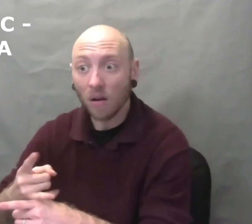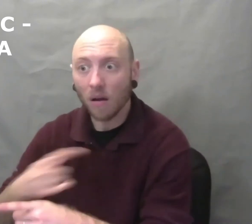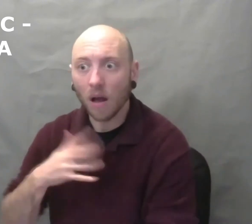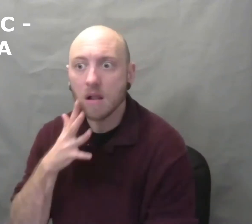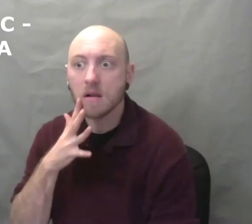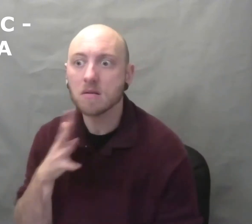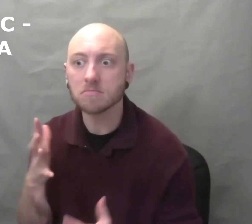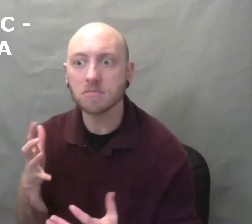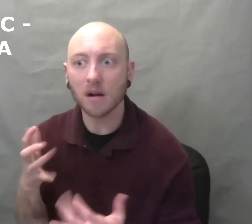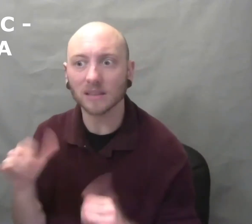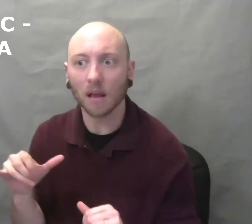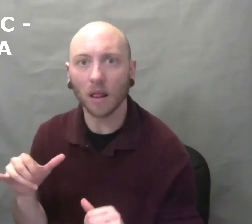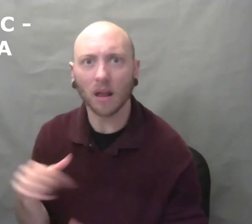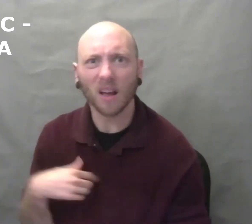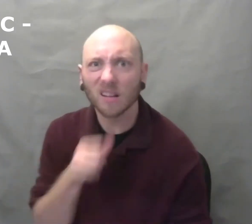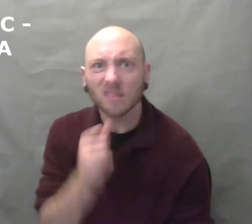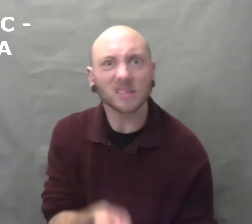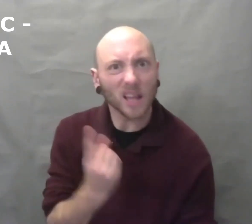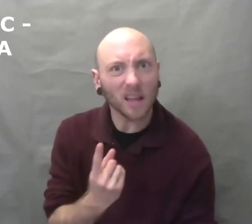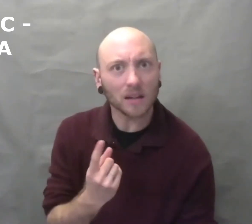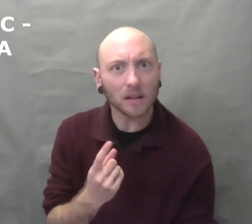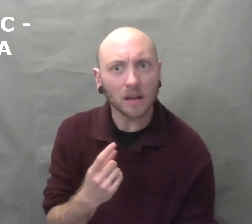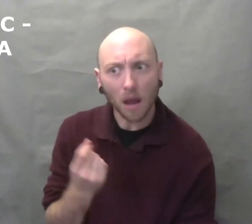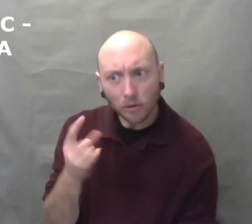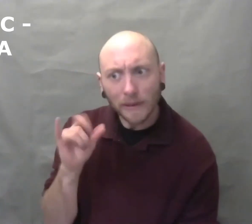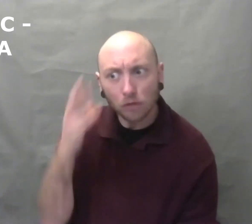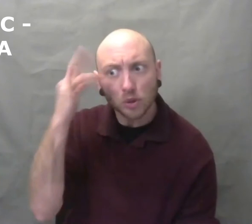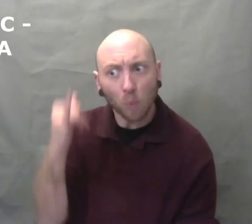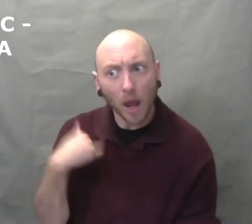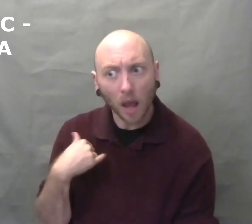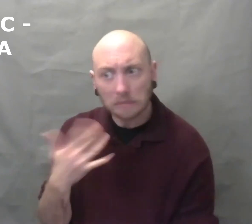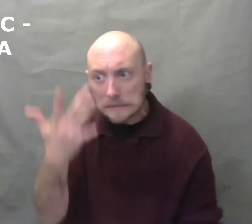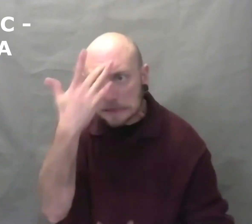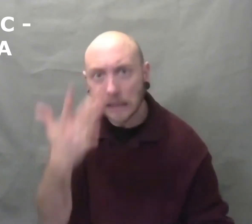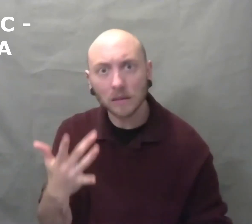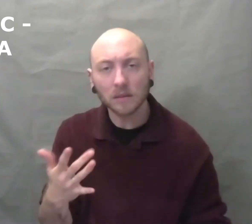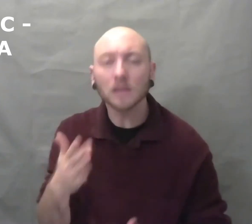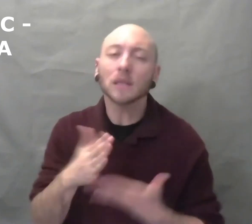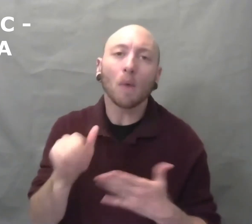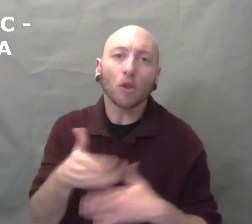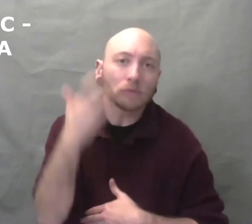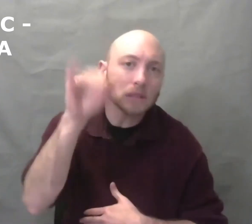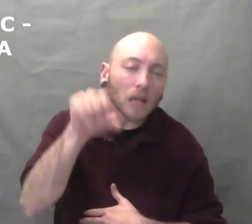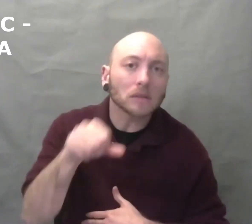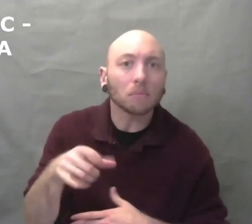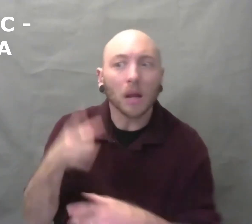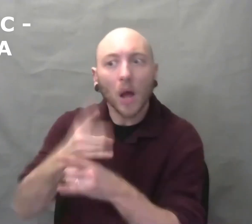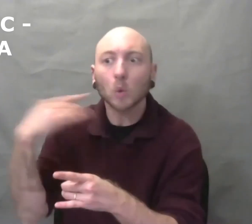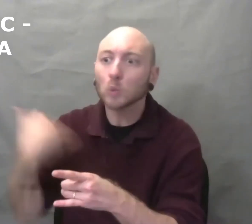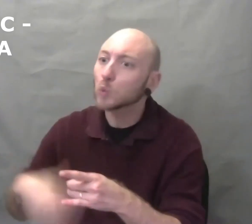drink. Even though I know that was what put me in there, or one of the factors why I was in there. There was a couple other combinations, but alcohol was the main. If I would drink, I